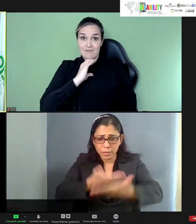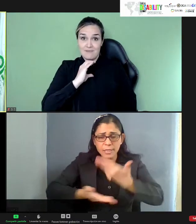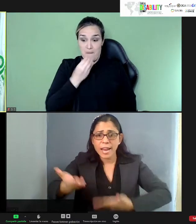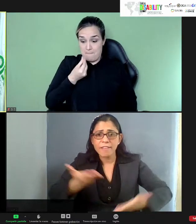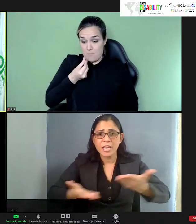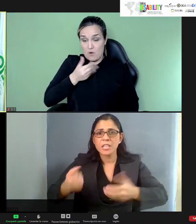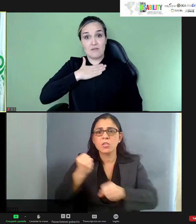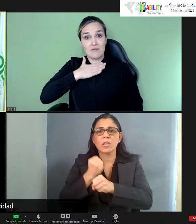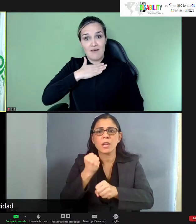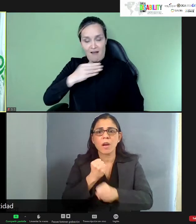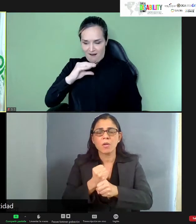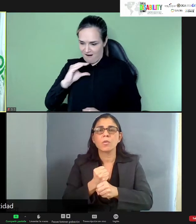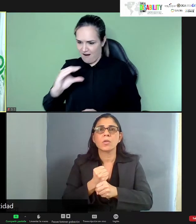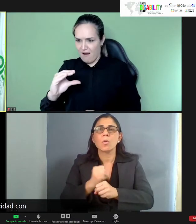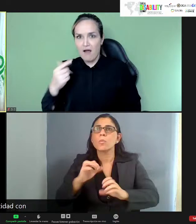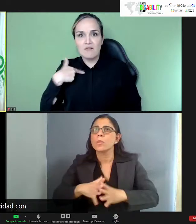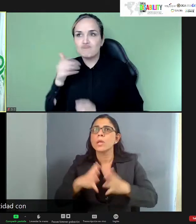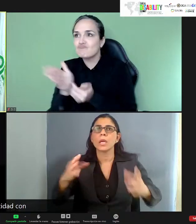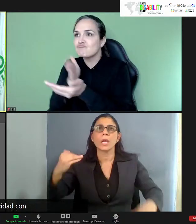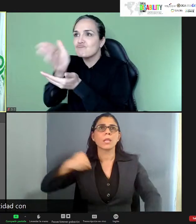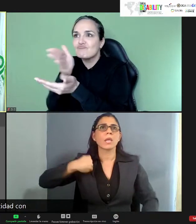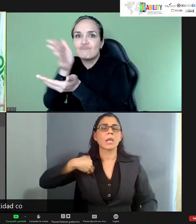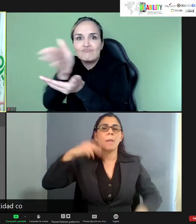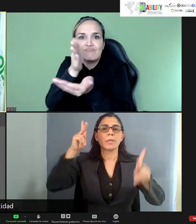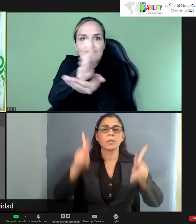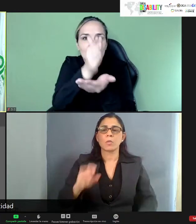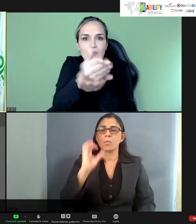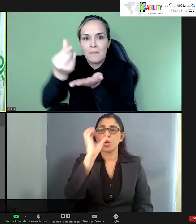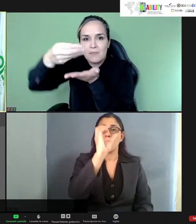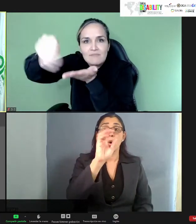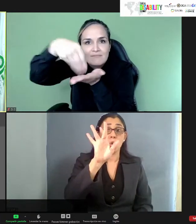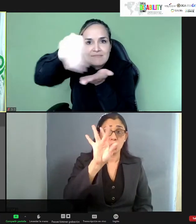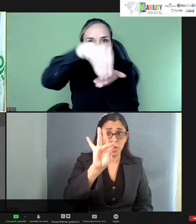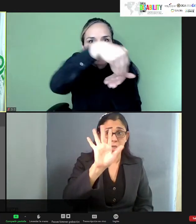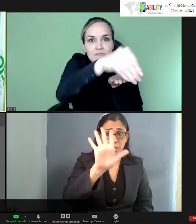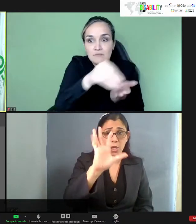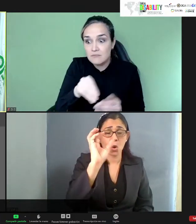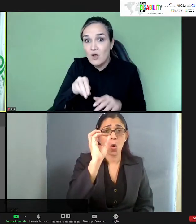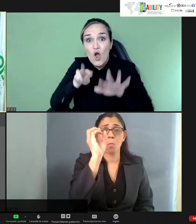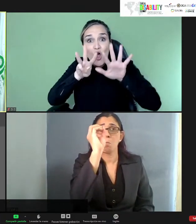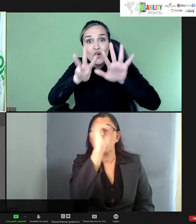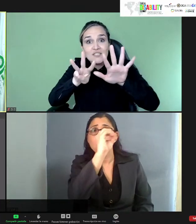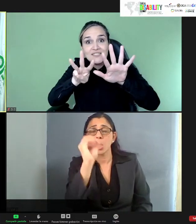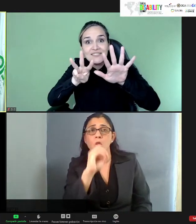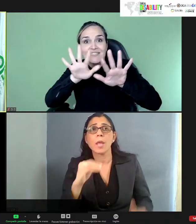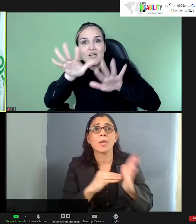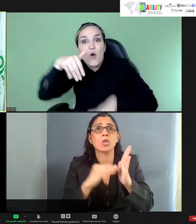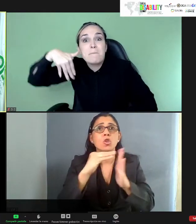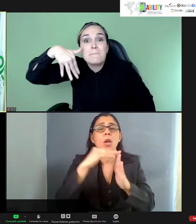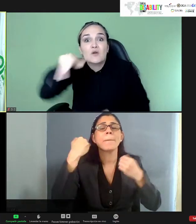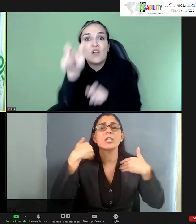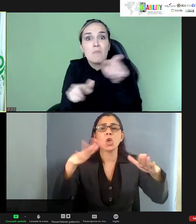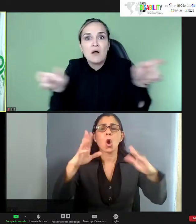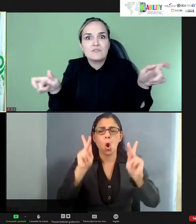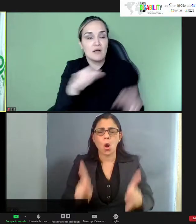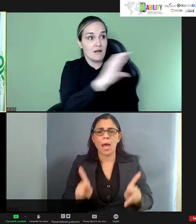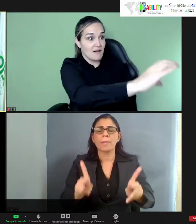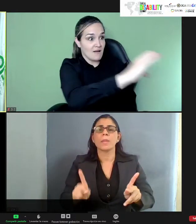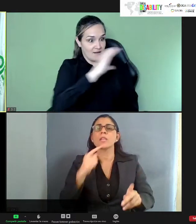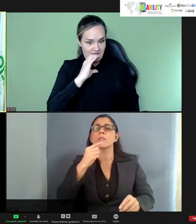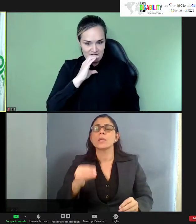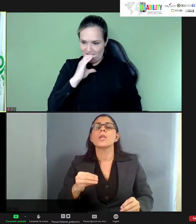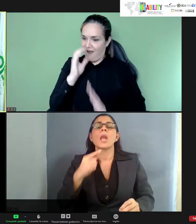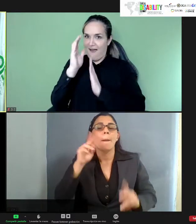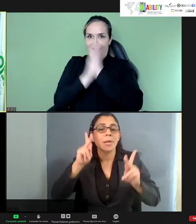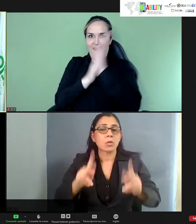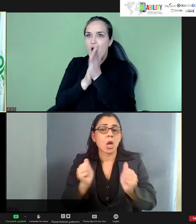persons with disabilities consume goods and services so this is 85 million people which is a huge amount of people and